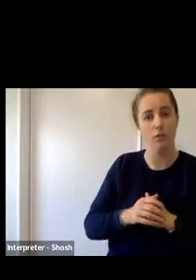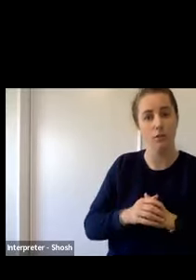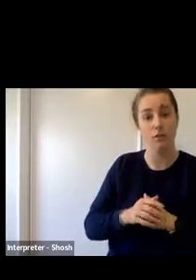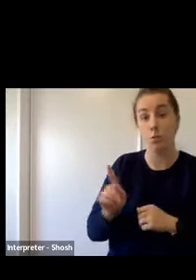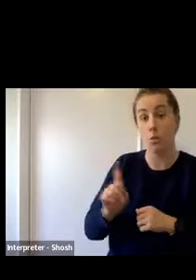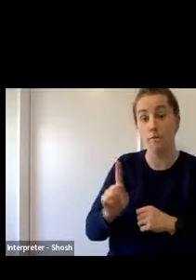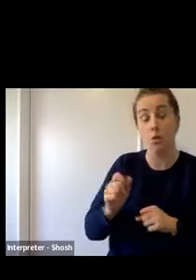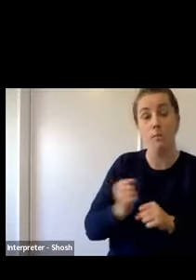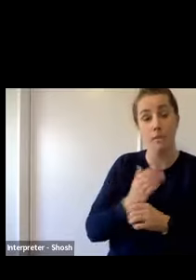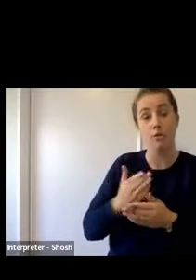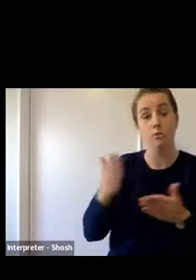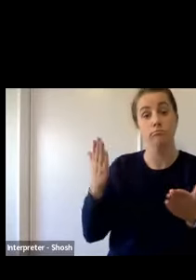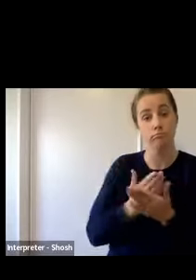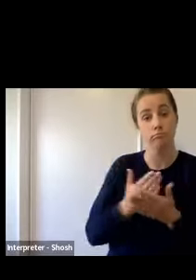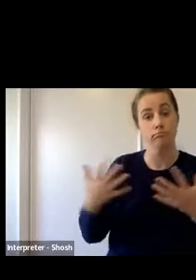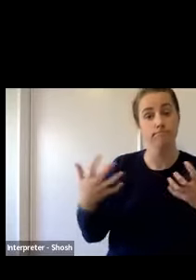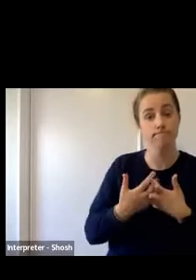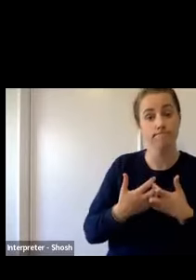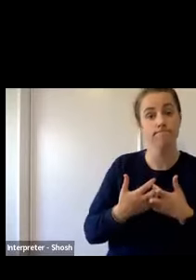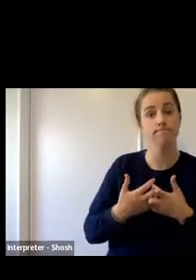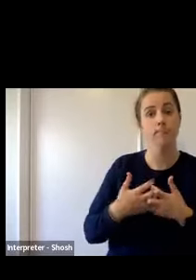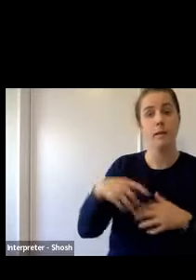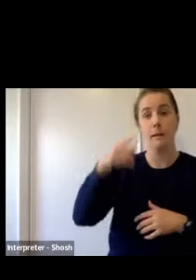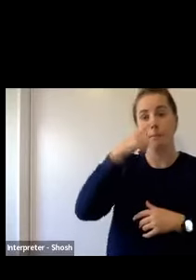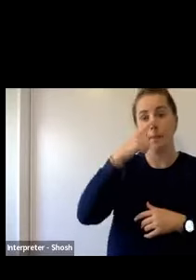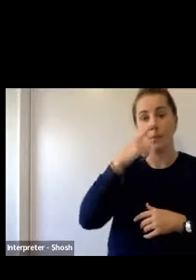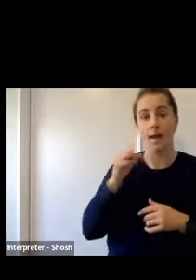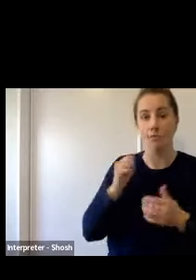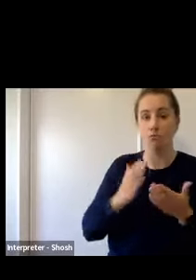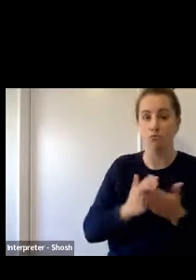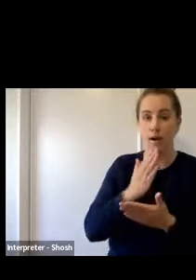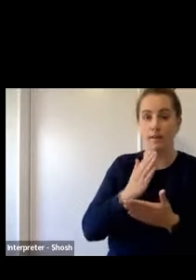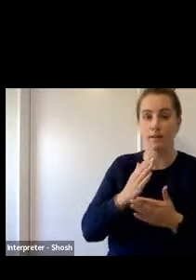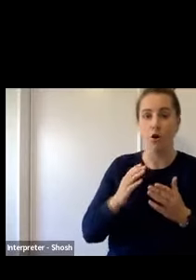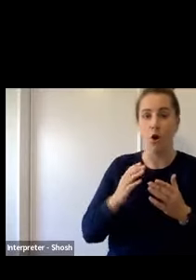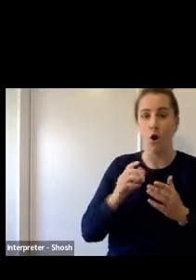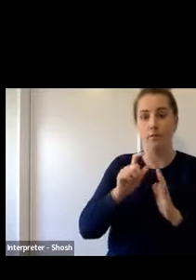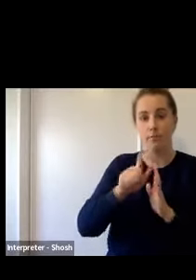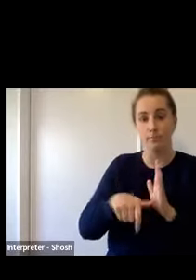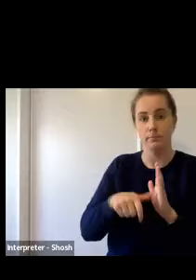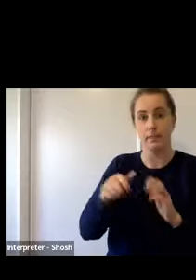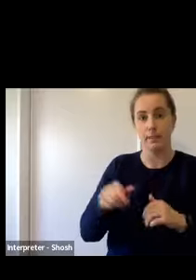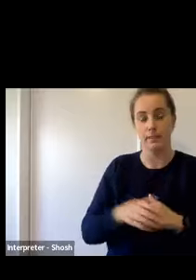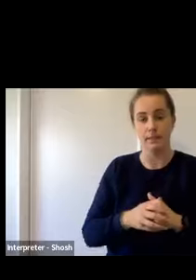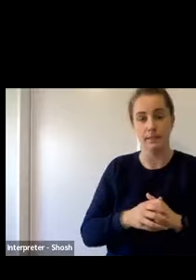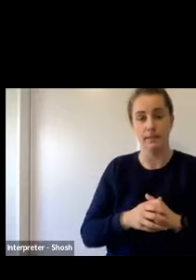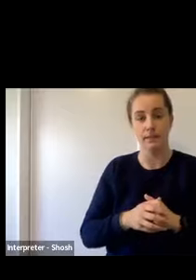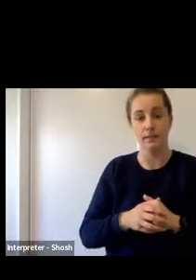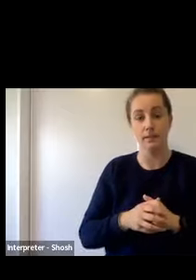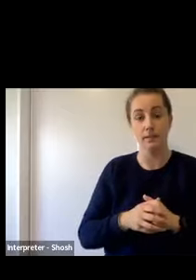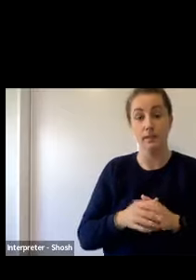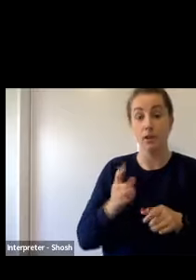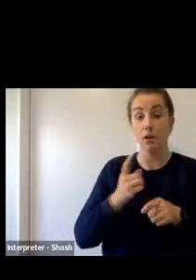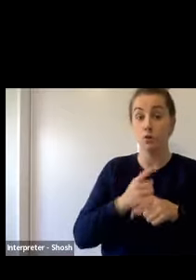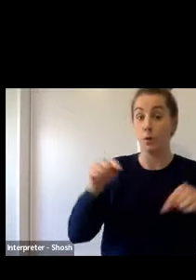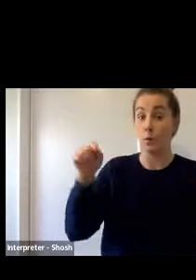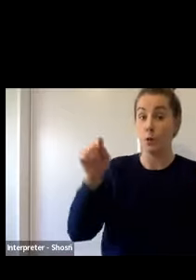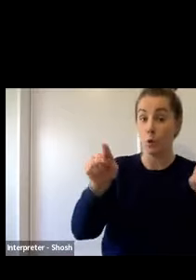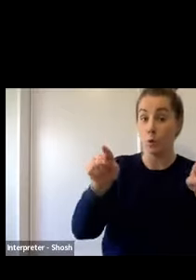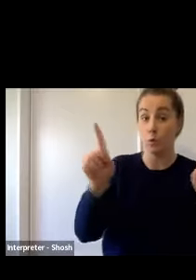ensure compliance with the Convention of the Rights of the Persons with Disabilities. Speaking with you today